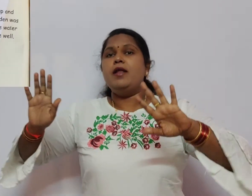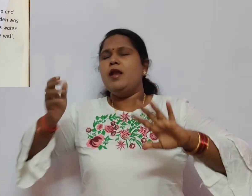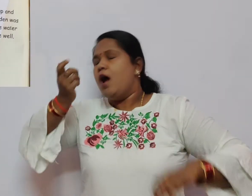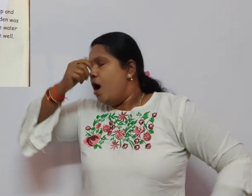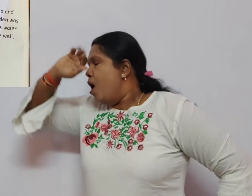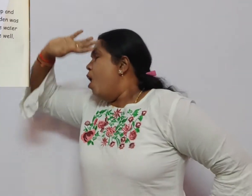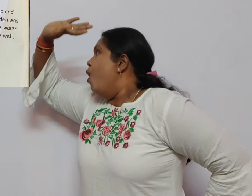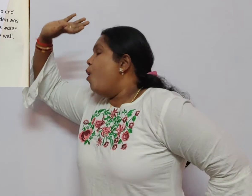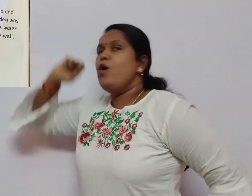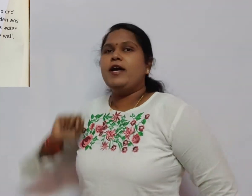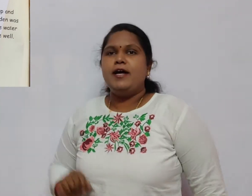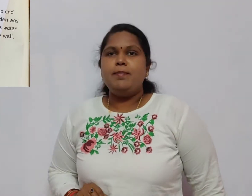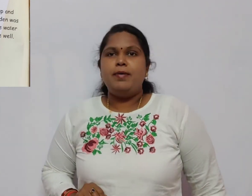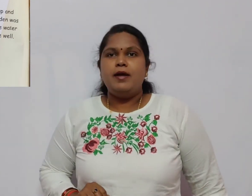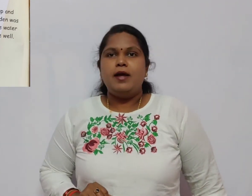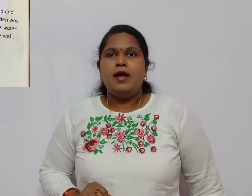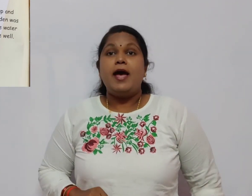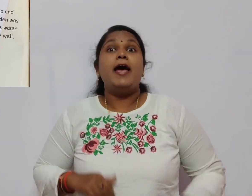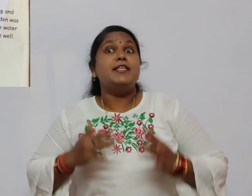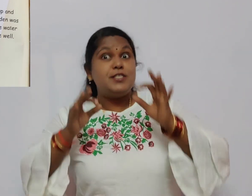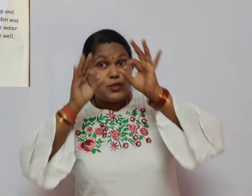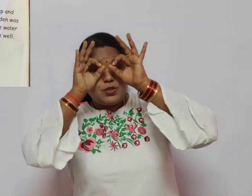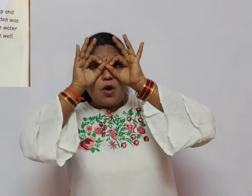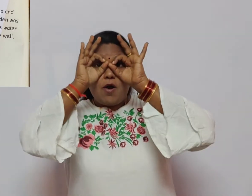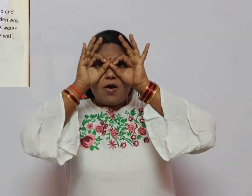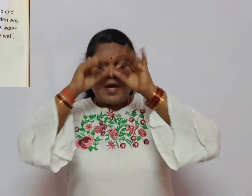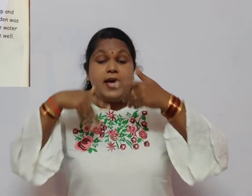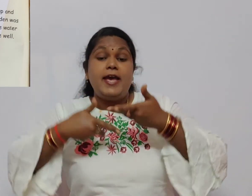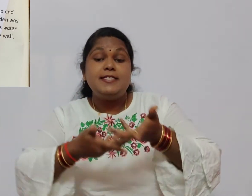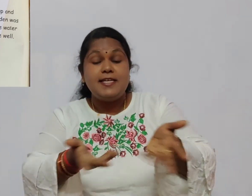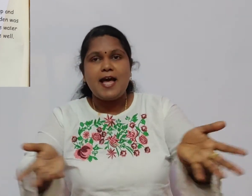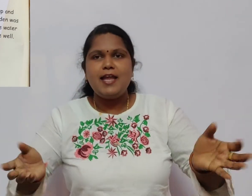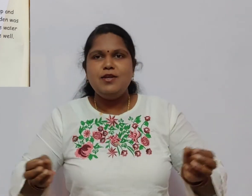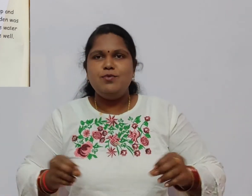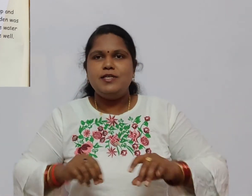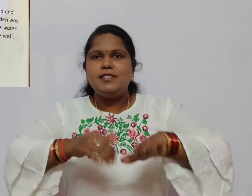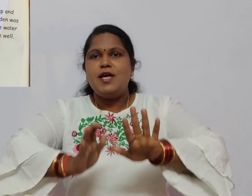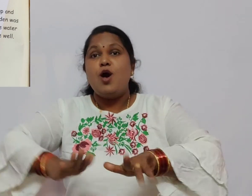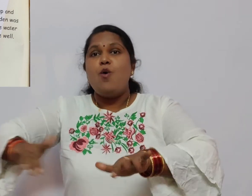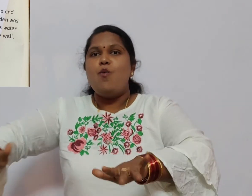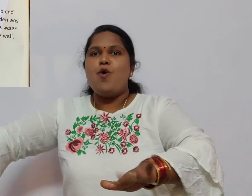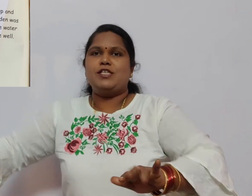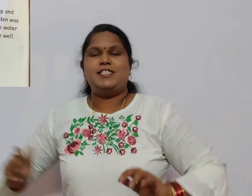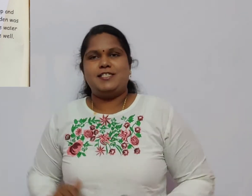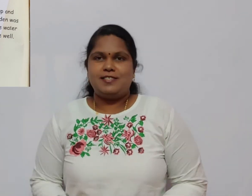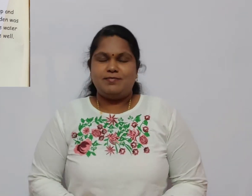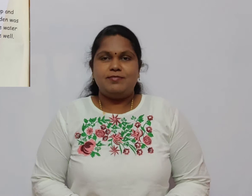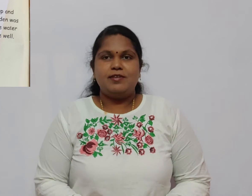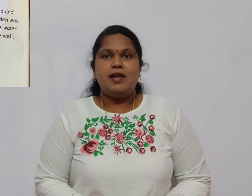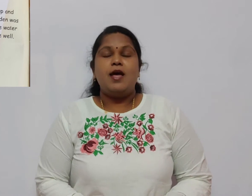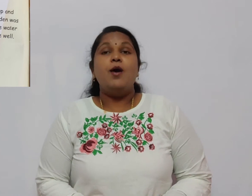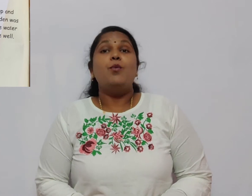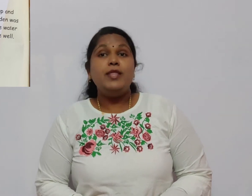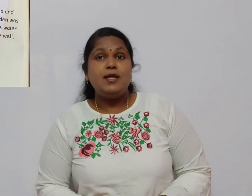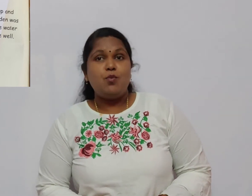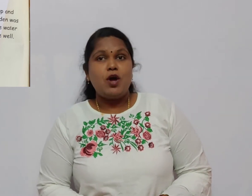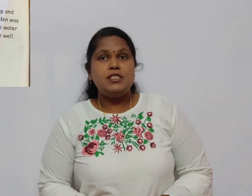Raman woke up and saw his garden was watered with the